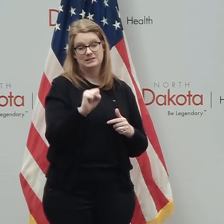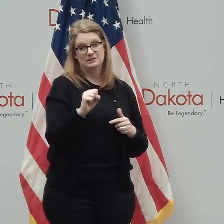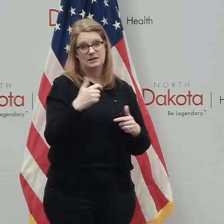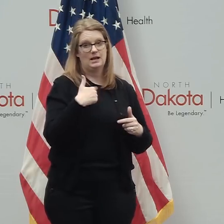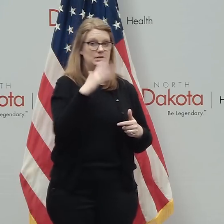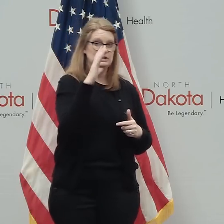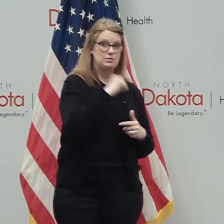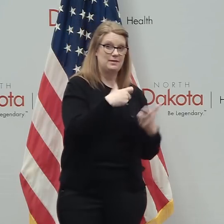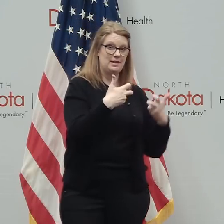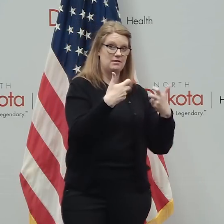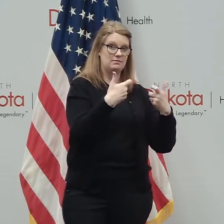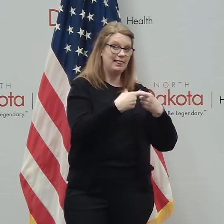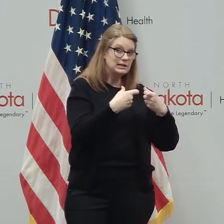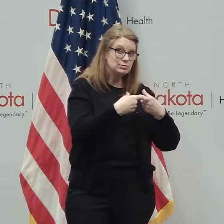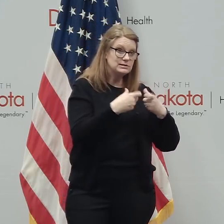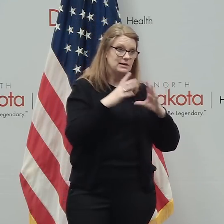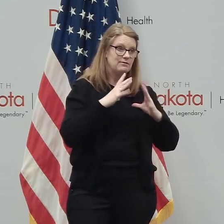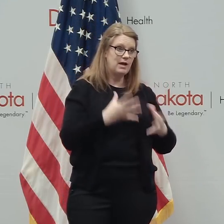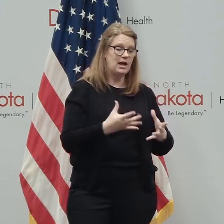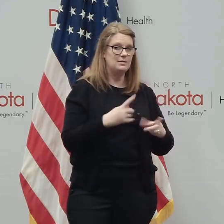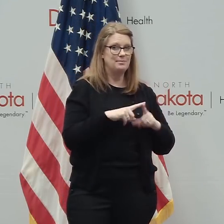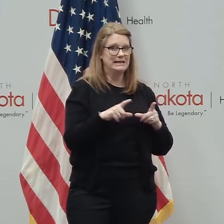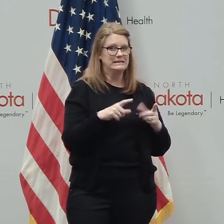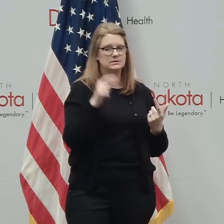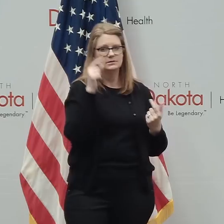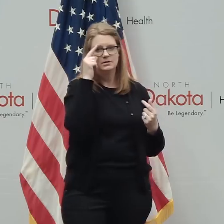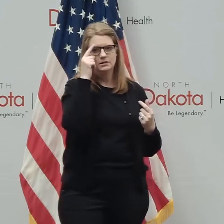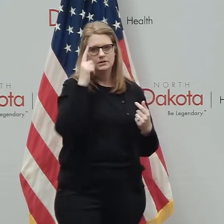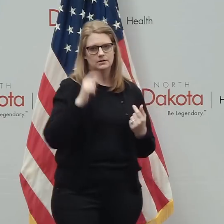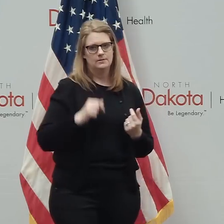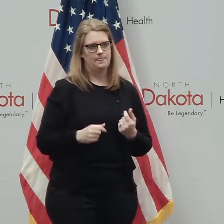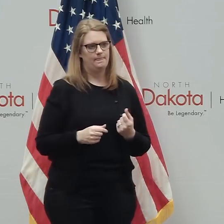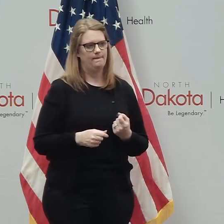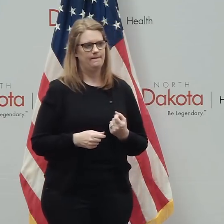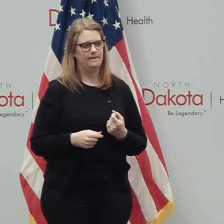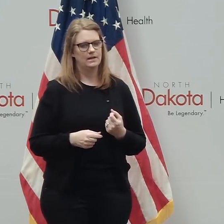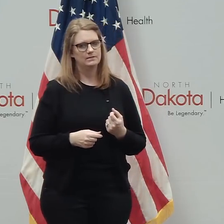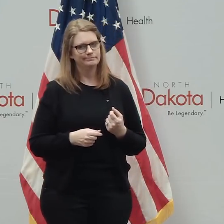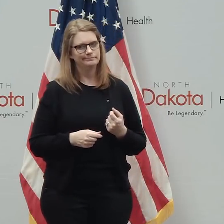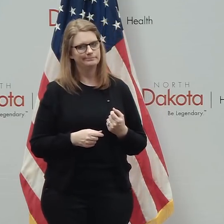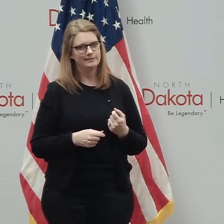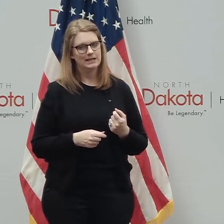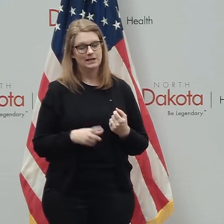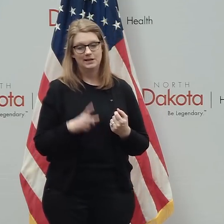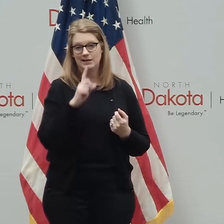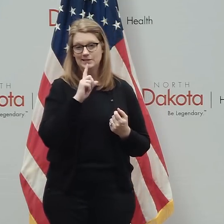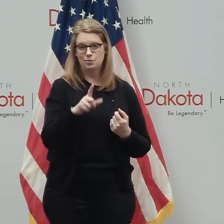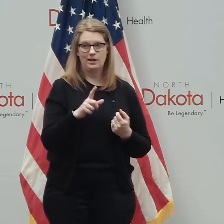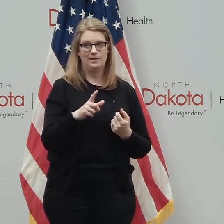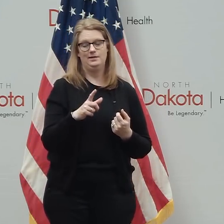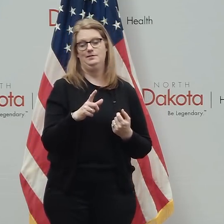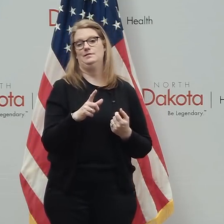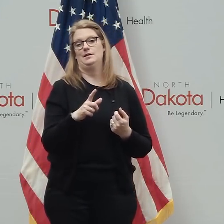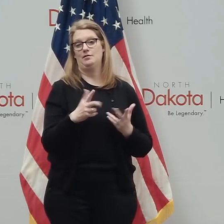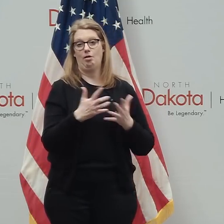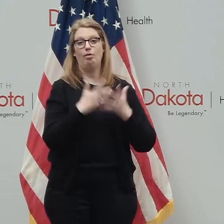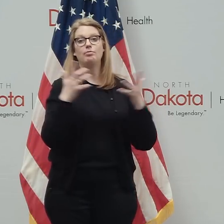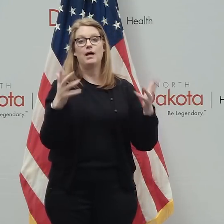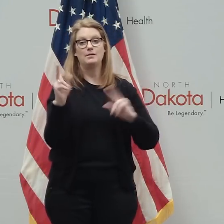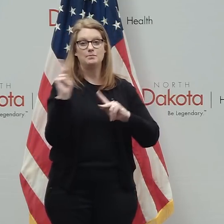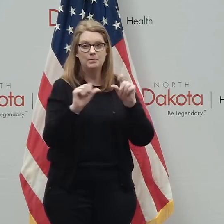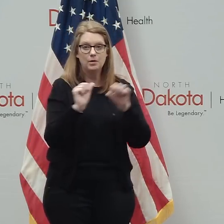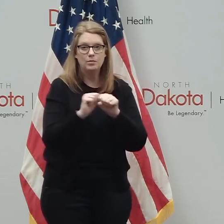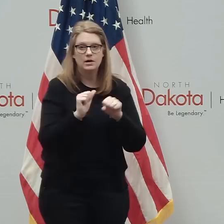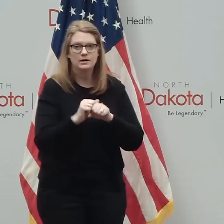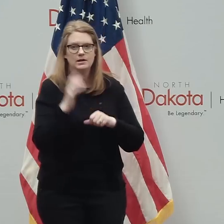they'll have power up and going, but this is a big operation. I mean, people that might say, hey, you got to, if anybody's got a